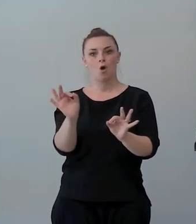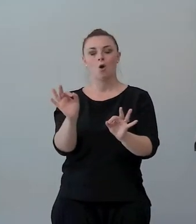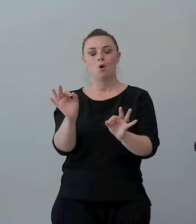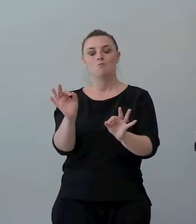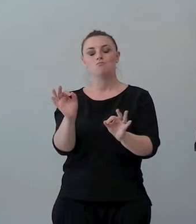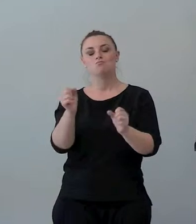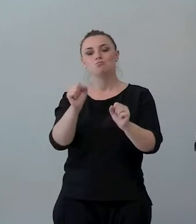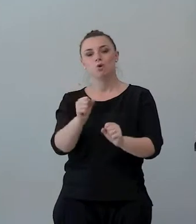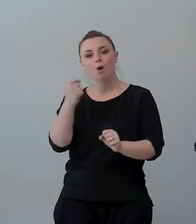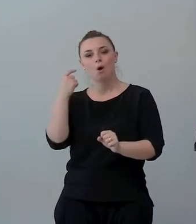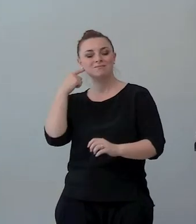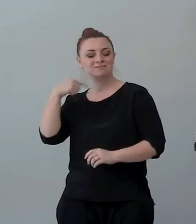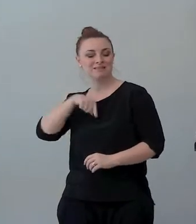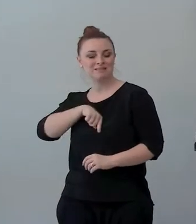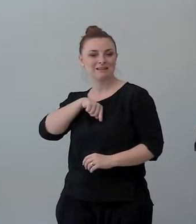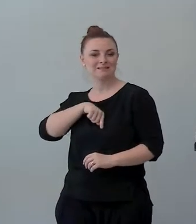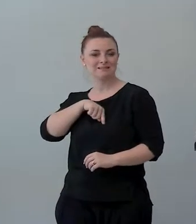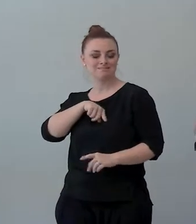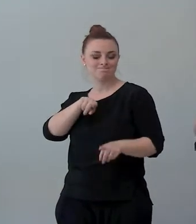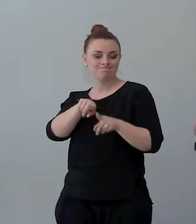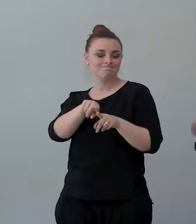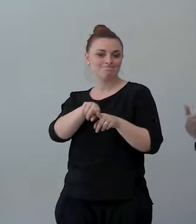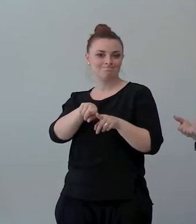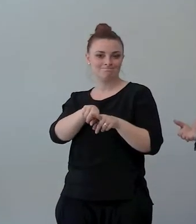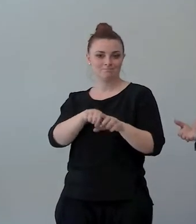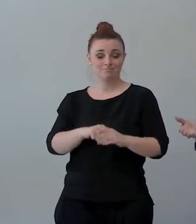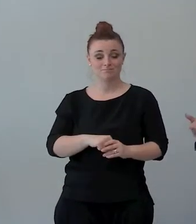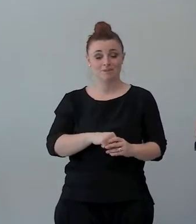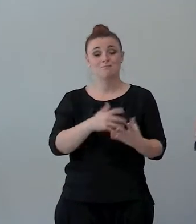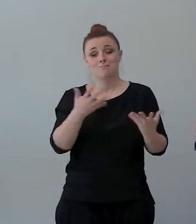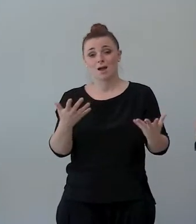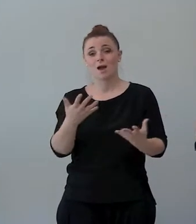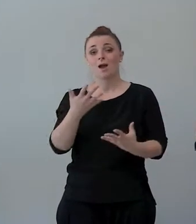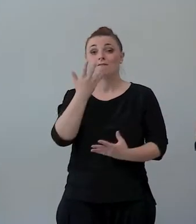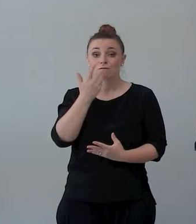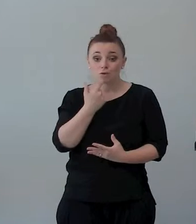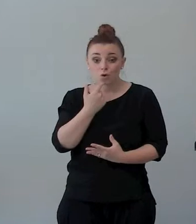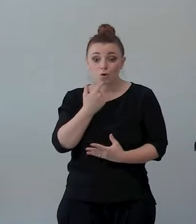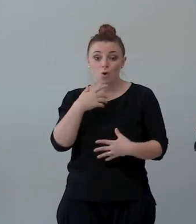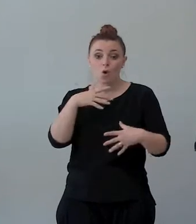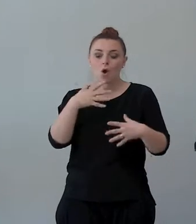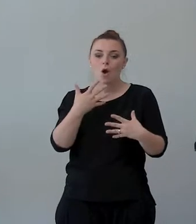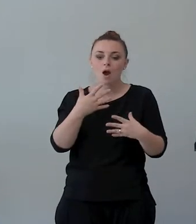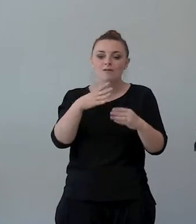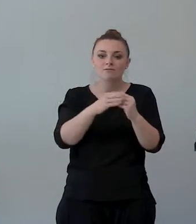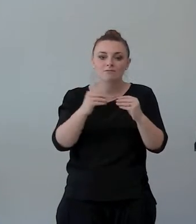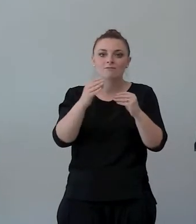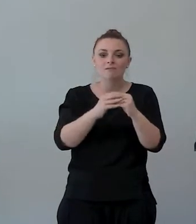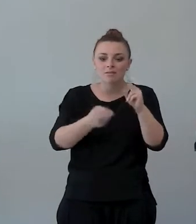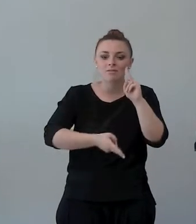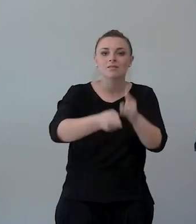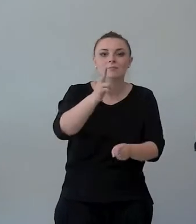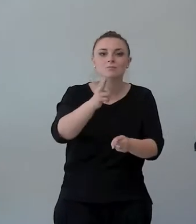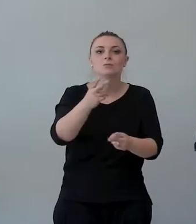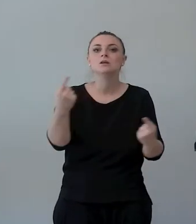of feeling of being powerless. Vorresti fare di più, ma ti trovi impossibilitato. You'd